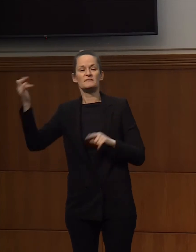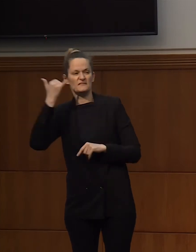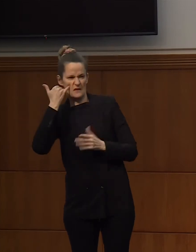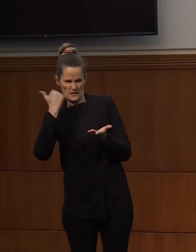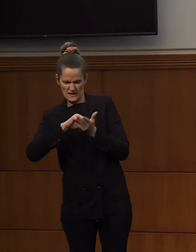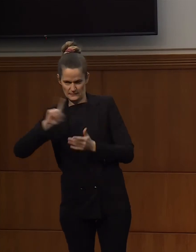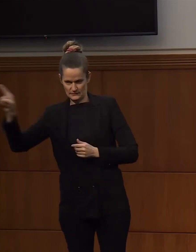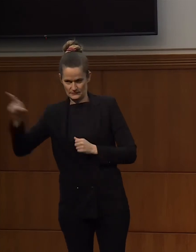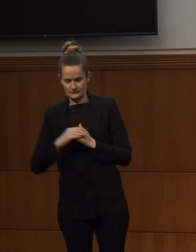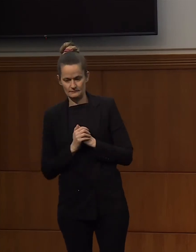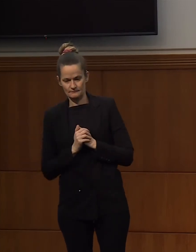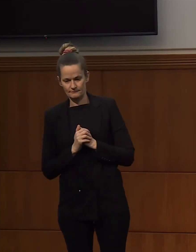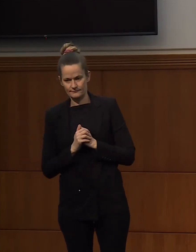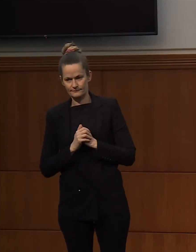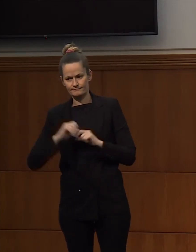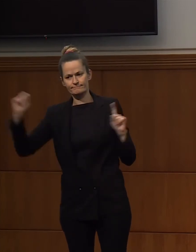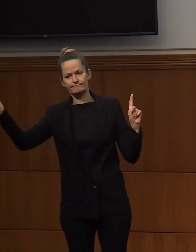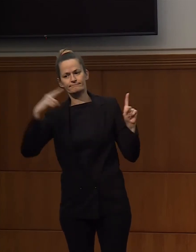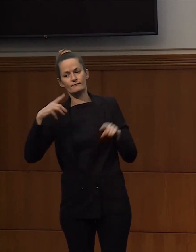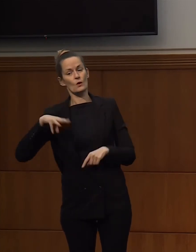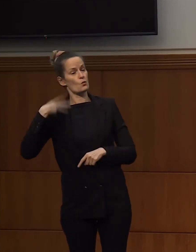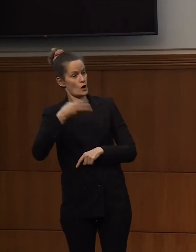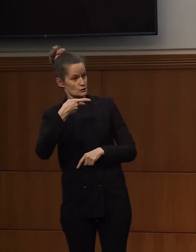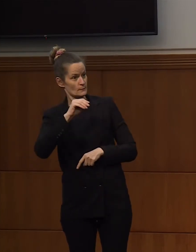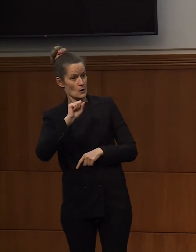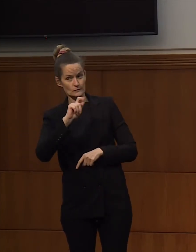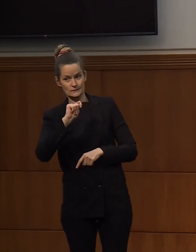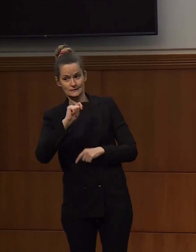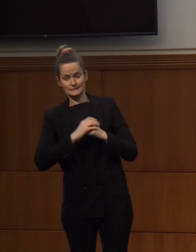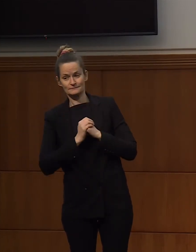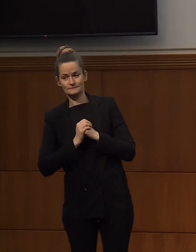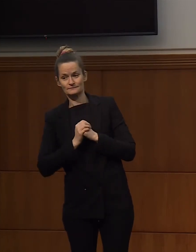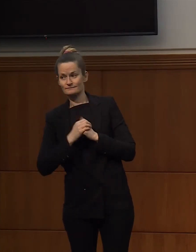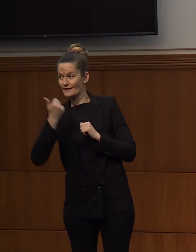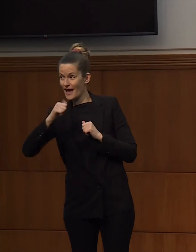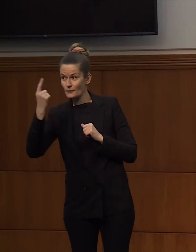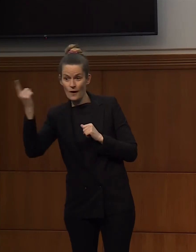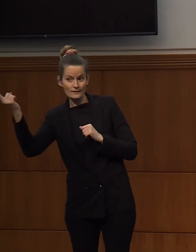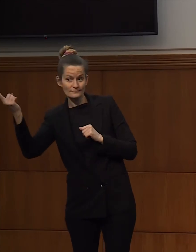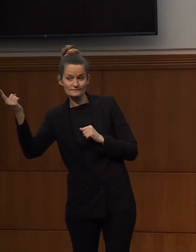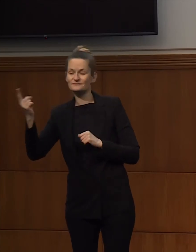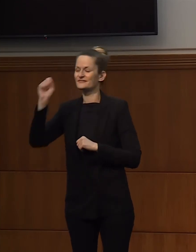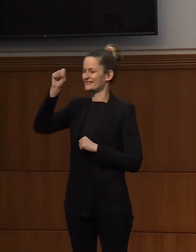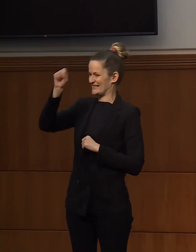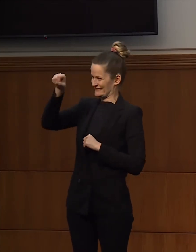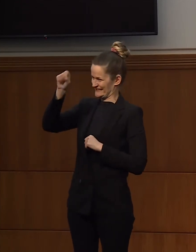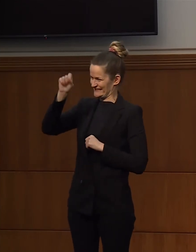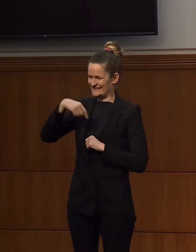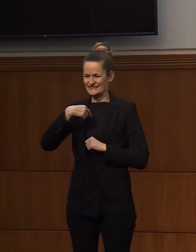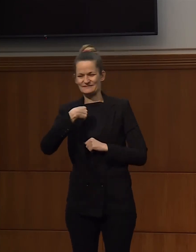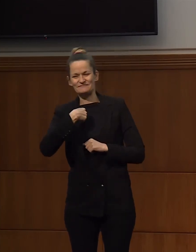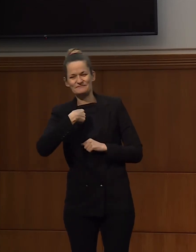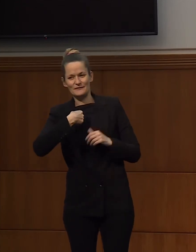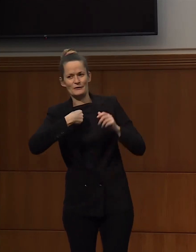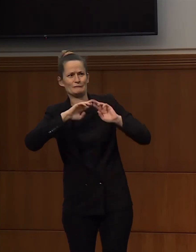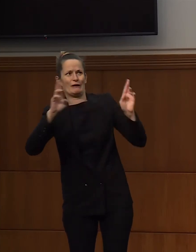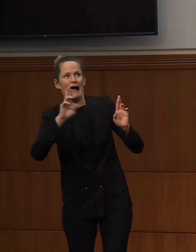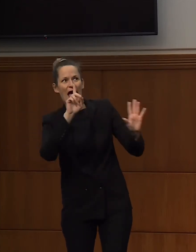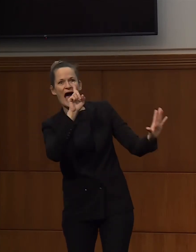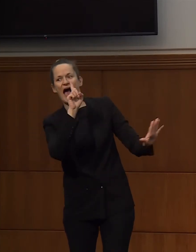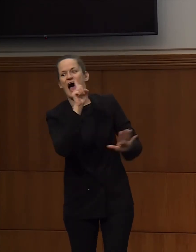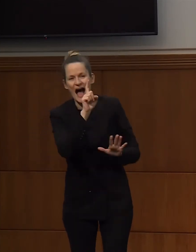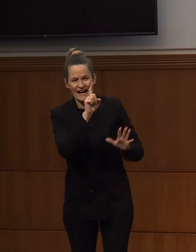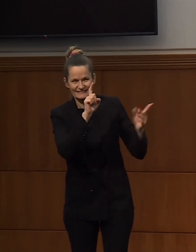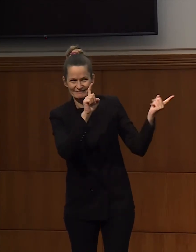Do we have anyone from the Washington Post on the call? Yeah, this is me. I was just going to chime in with a question as